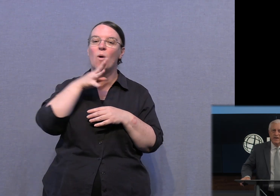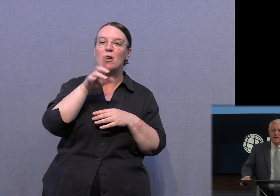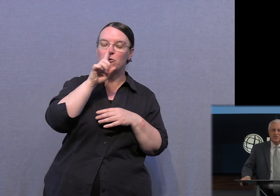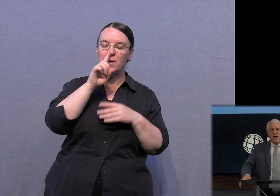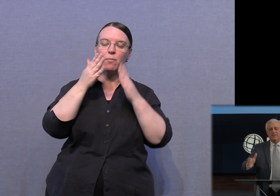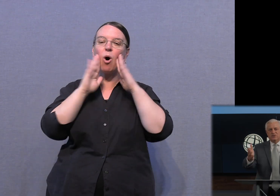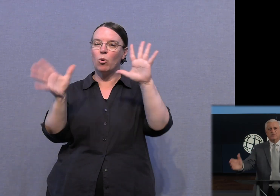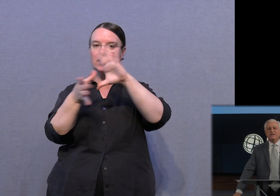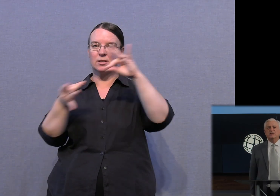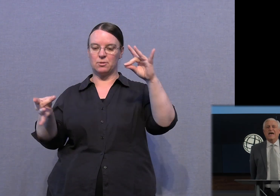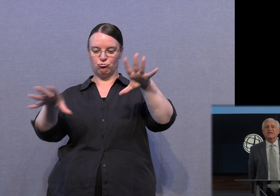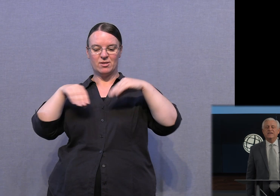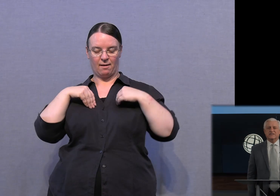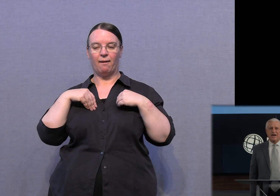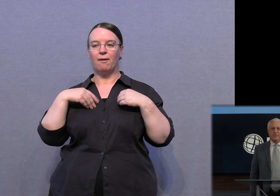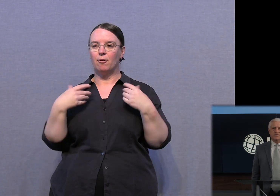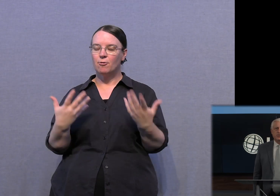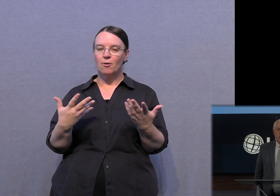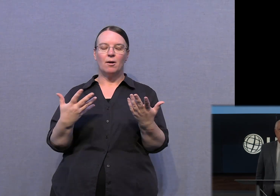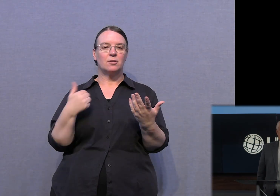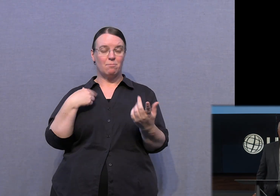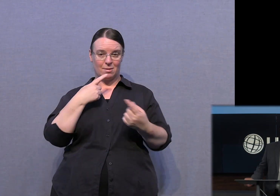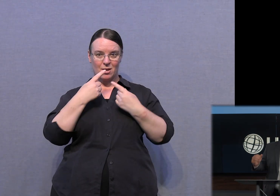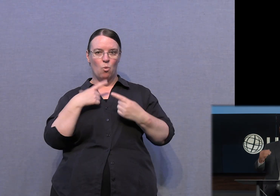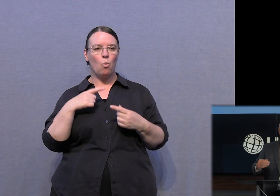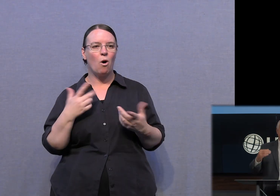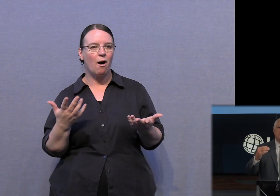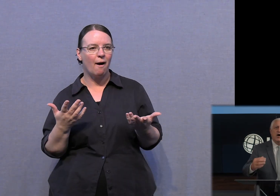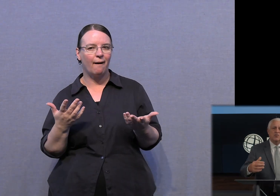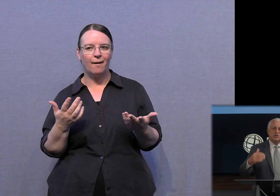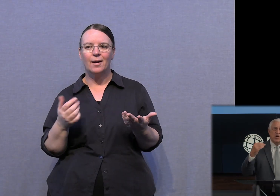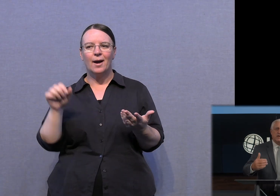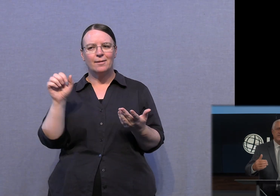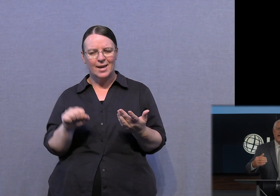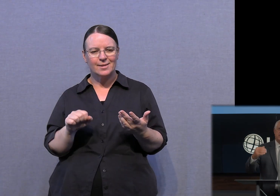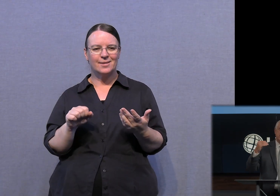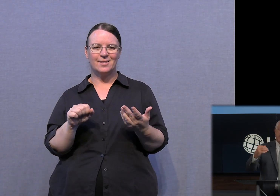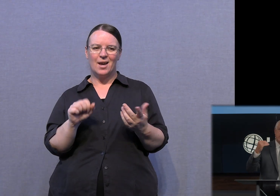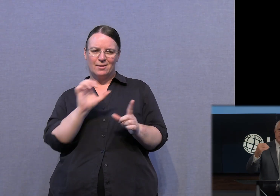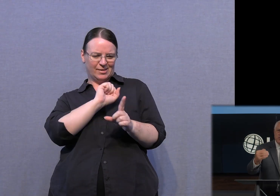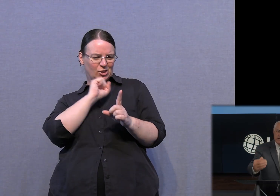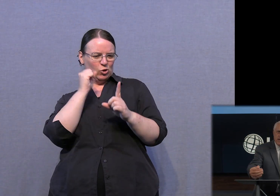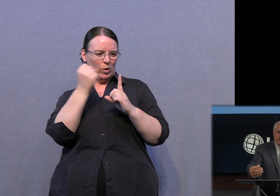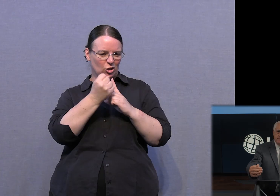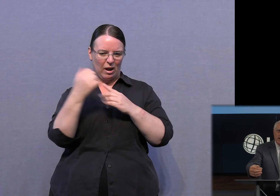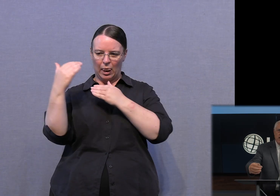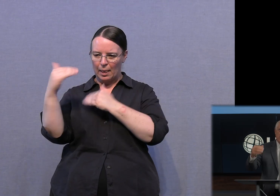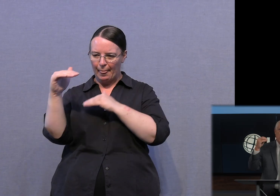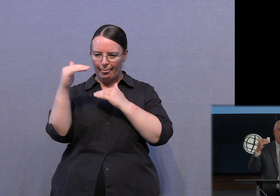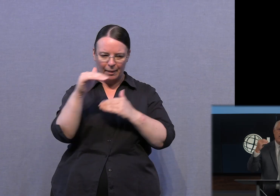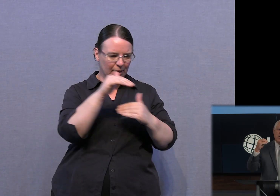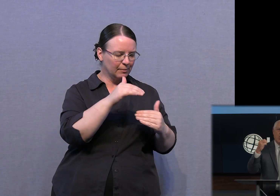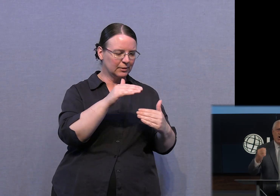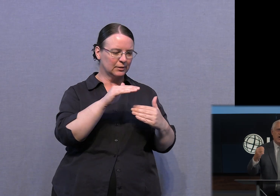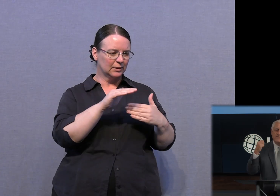Spirit. So I just mentioned that as an example to show you that even though circumstances may restrict us,